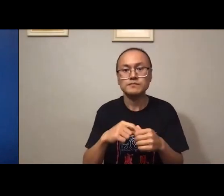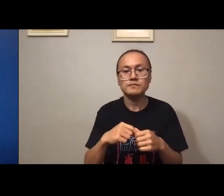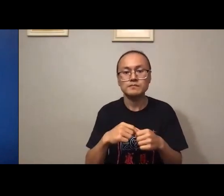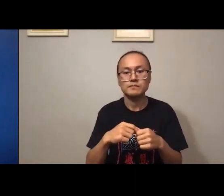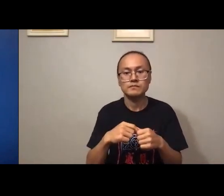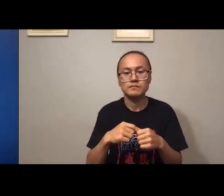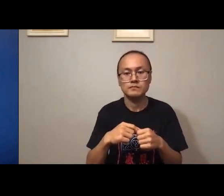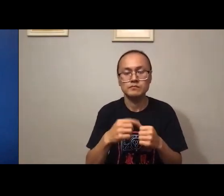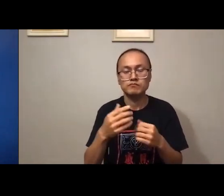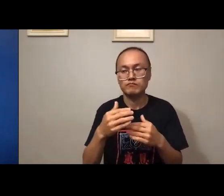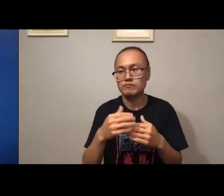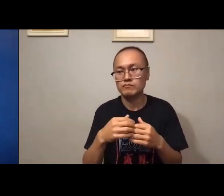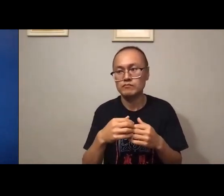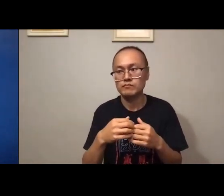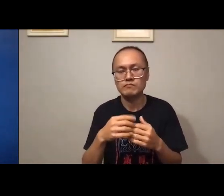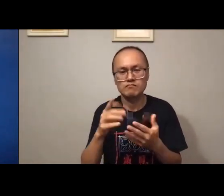needs.